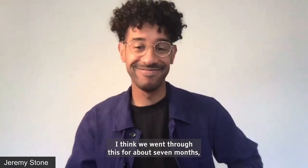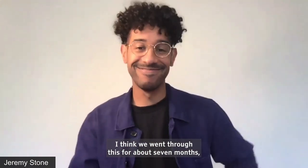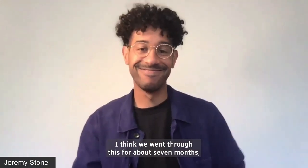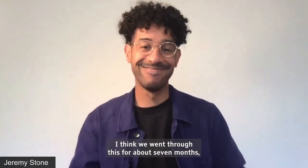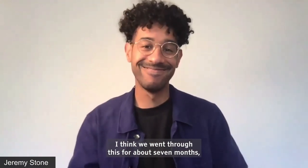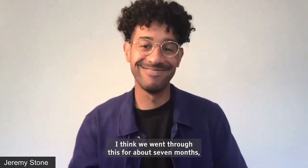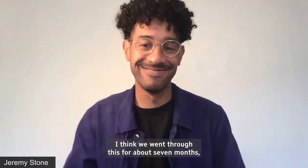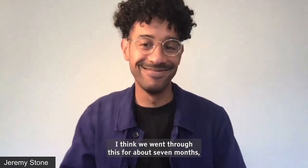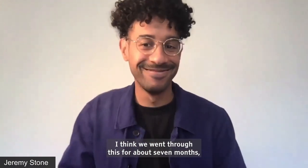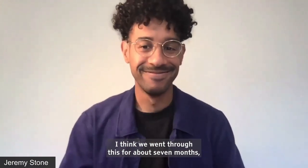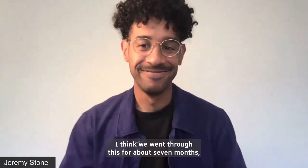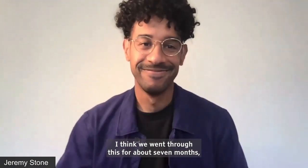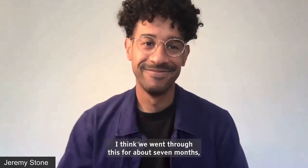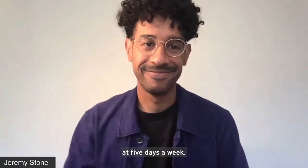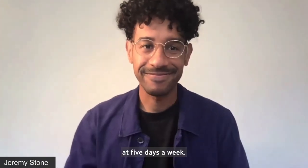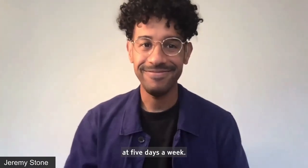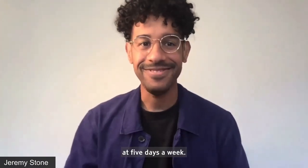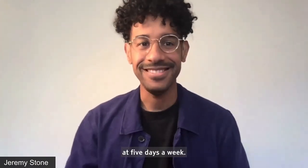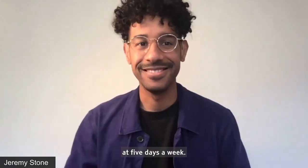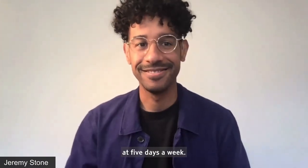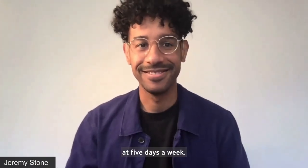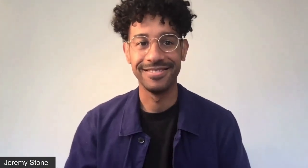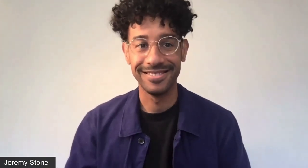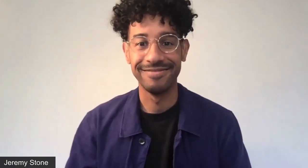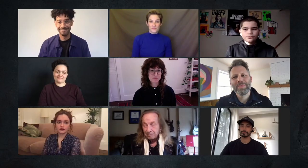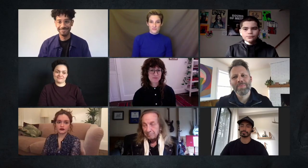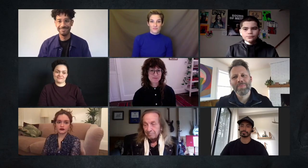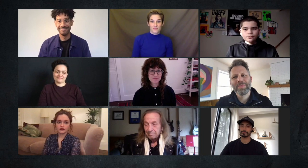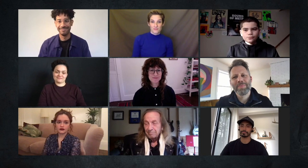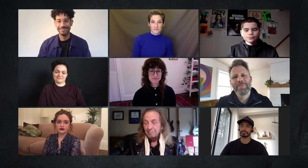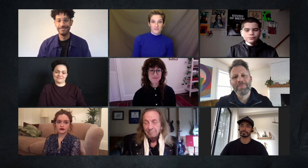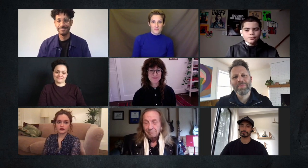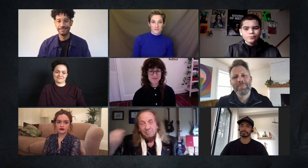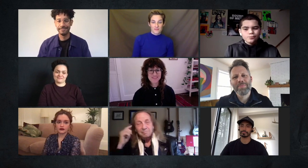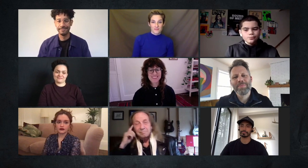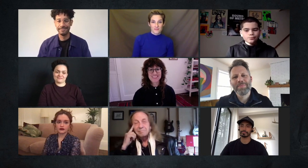through this for about 7 months at 5 days a week.